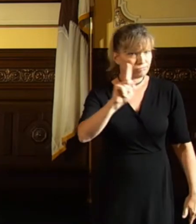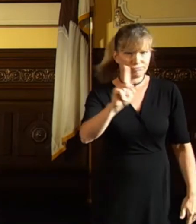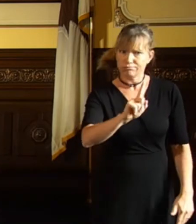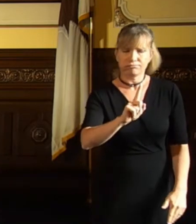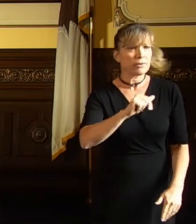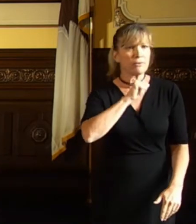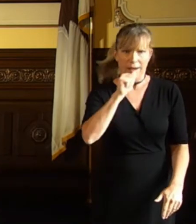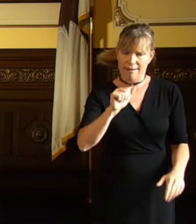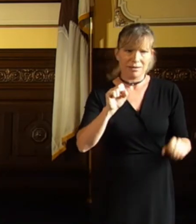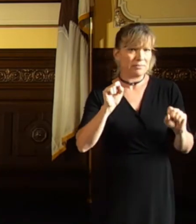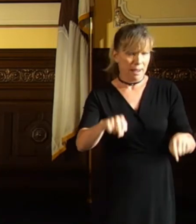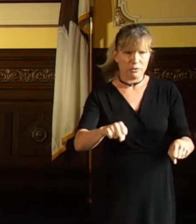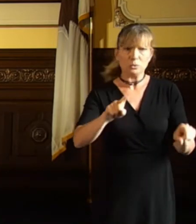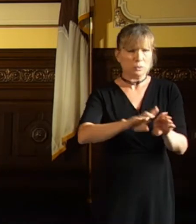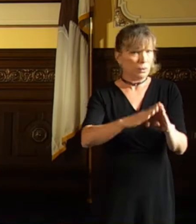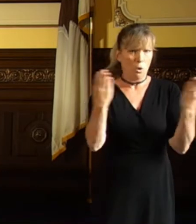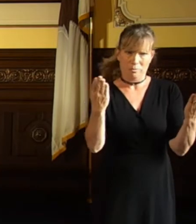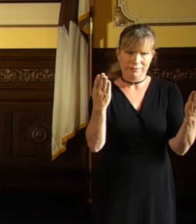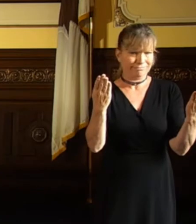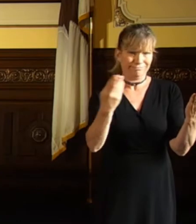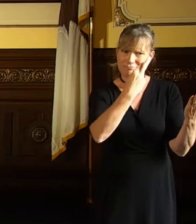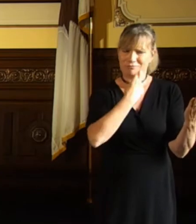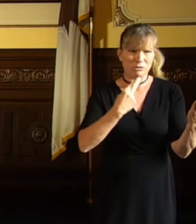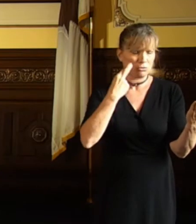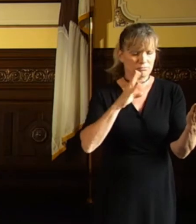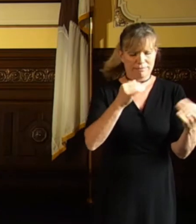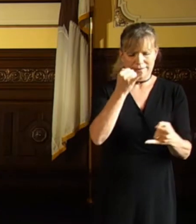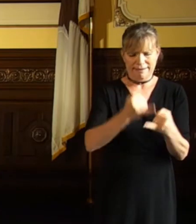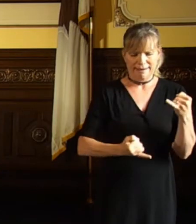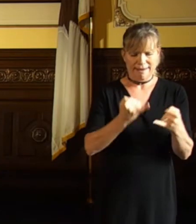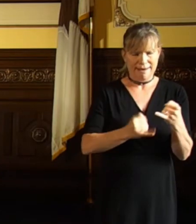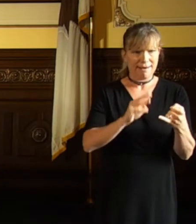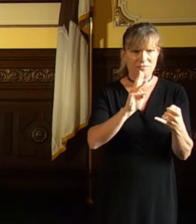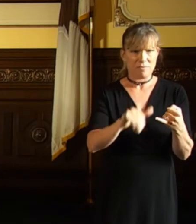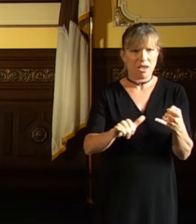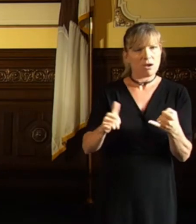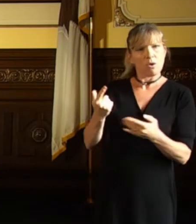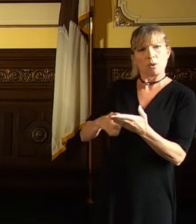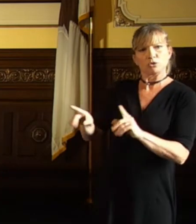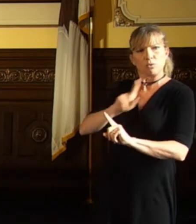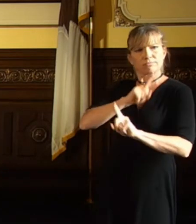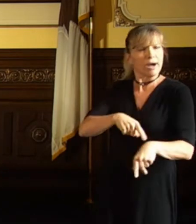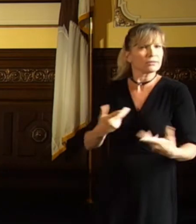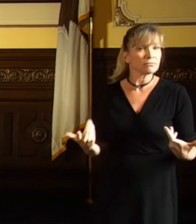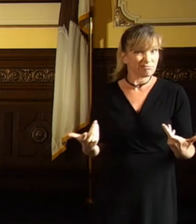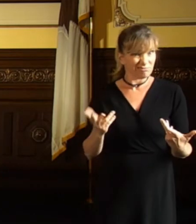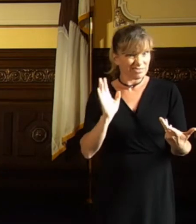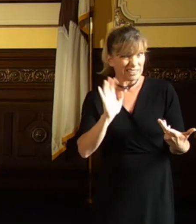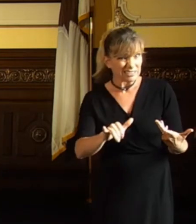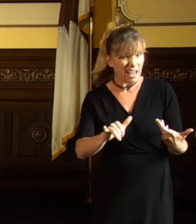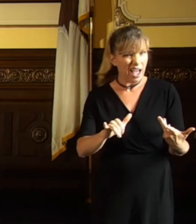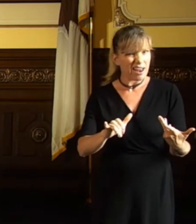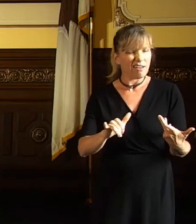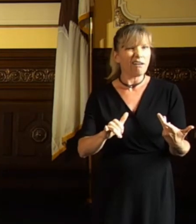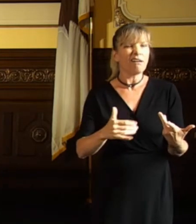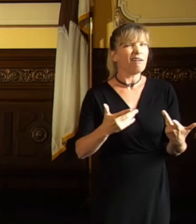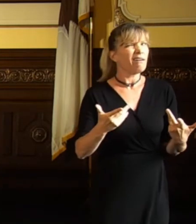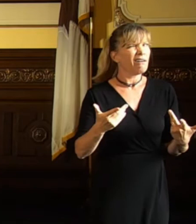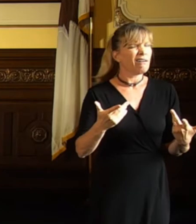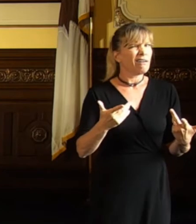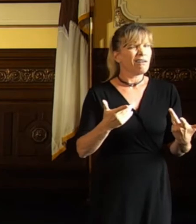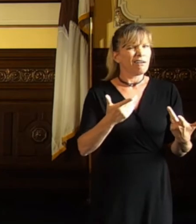be able to open restaurants by the end of May. What is your response to that? And does that underscore